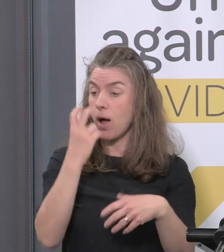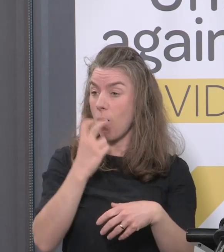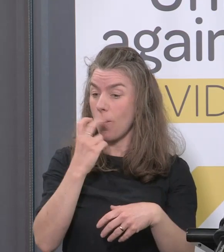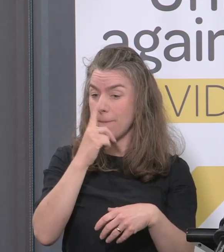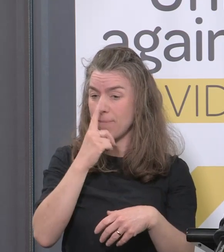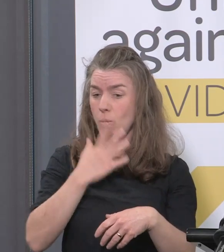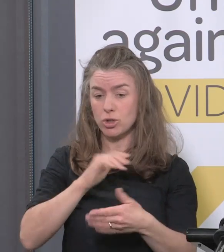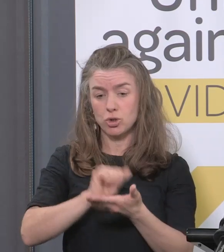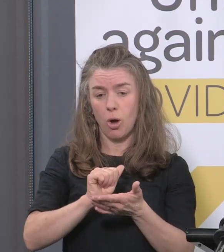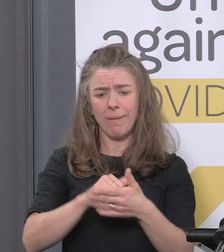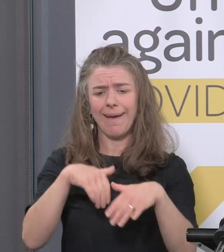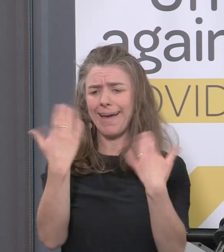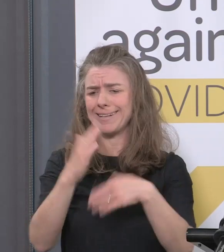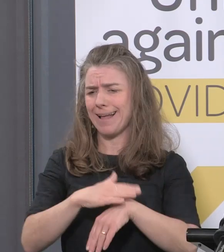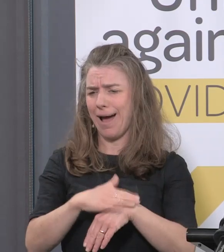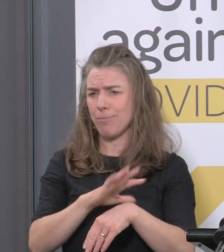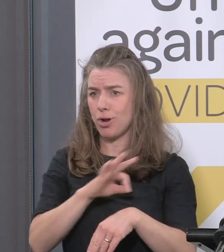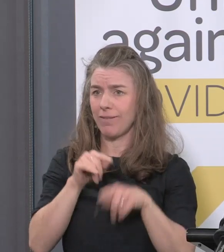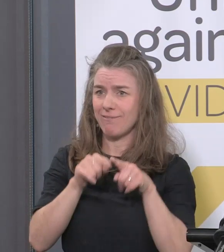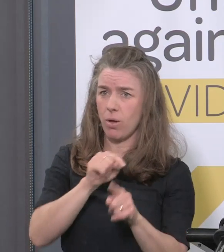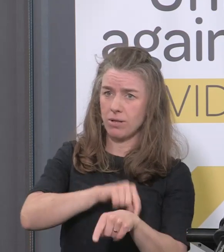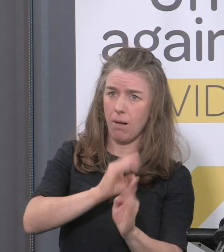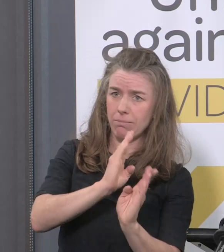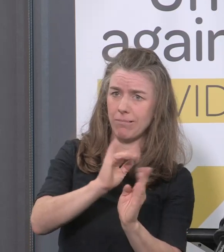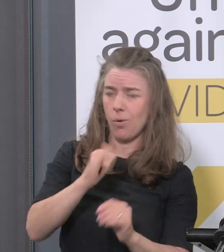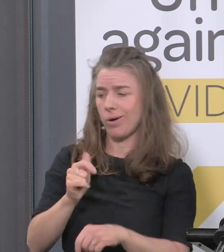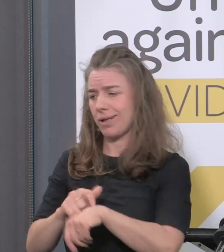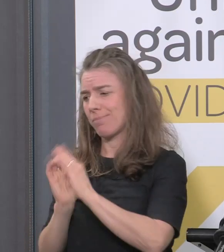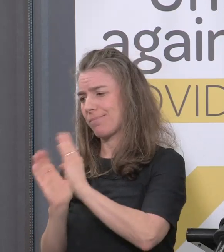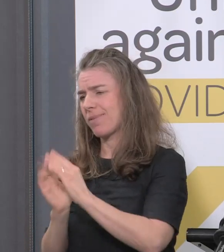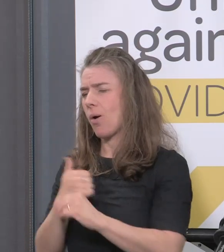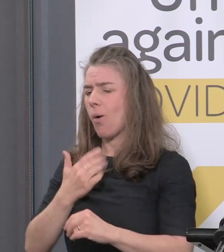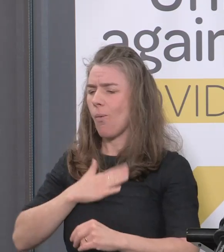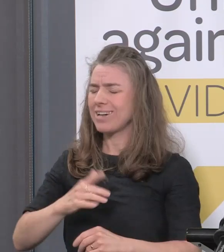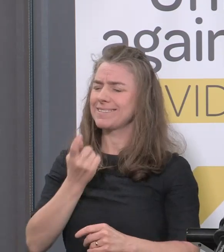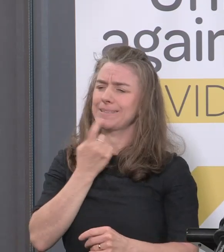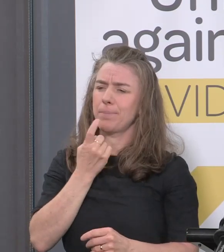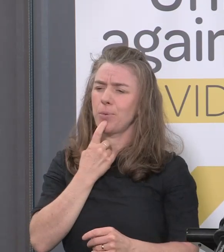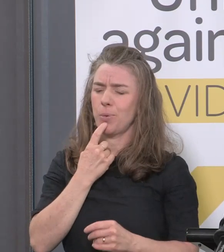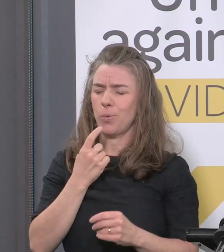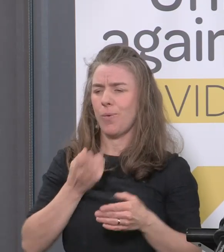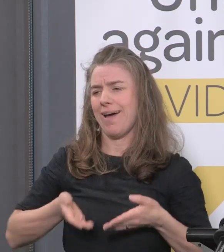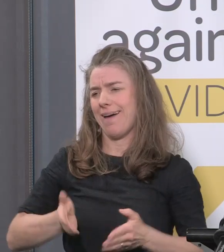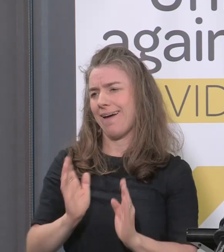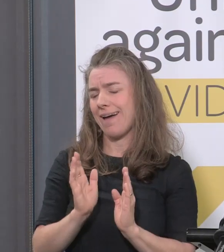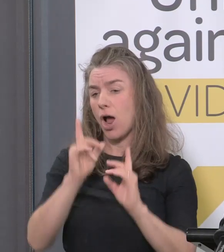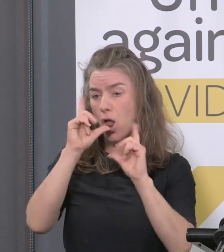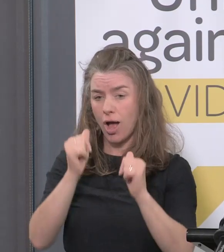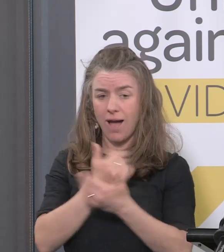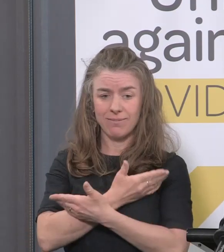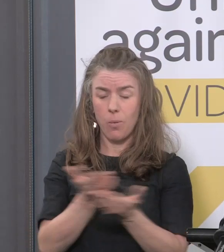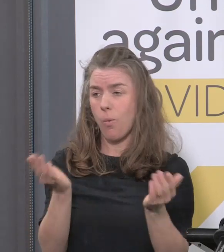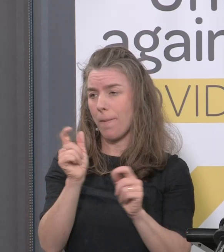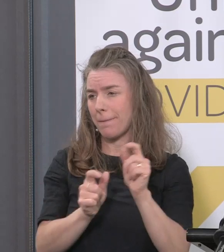shoppers want to shop anytime. And what we want to do is keep our business as simple as possible and look after our